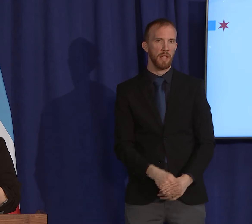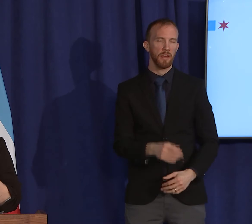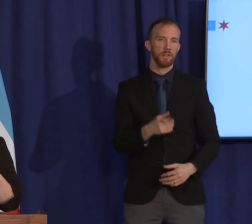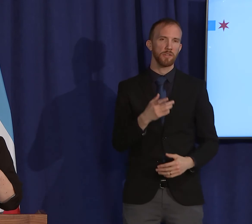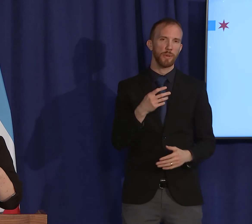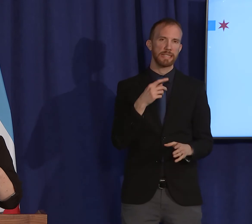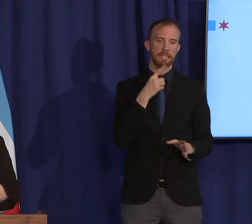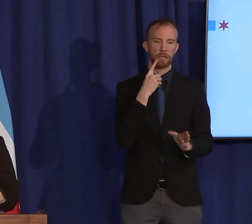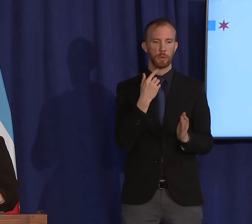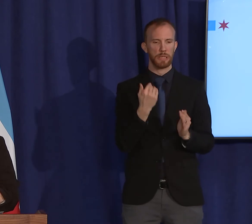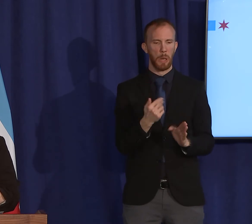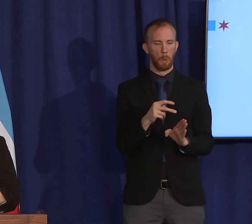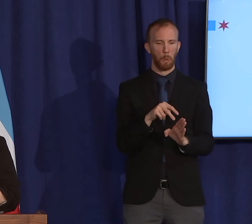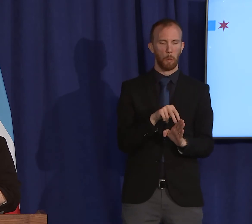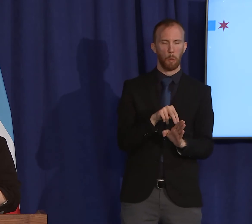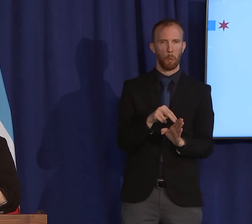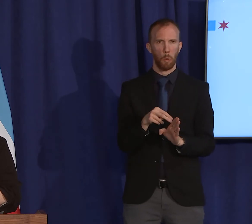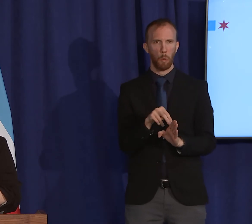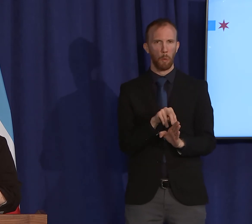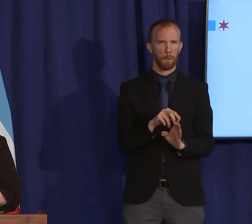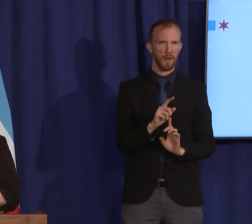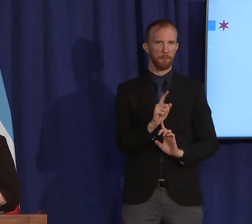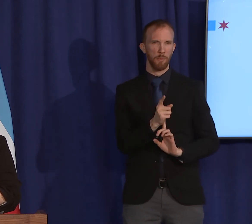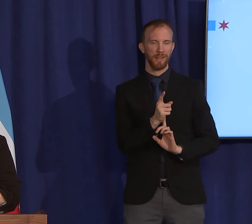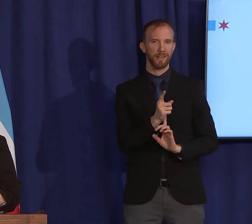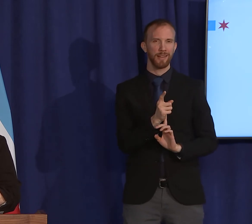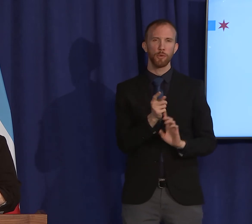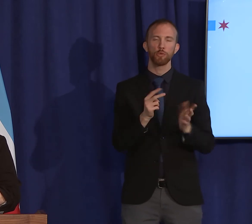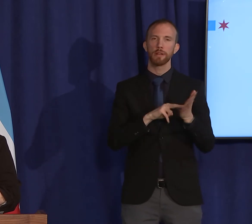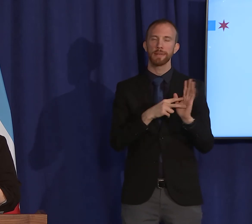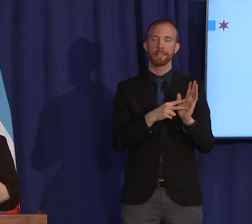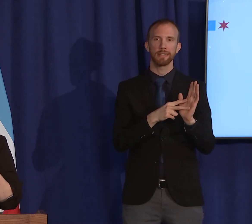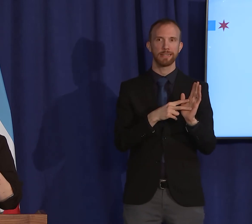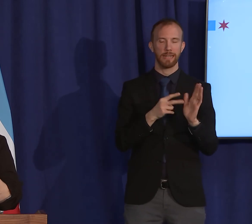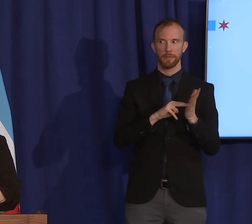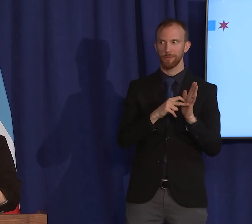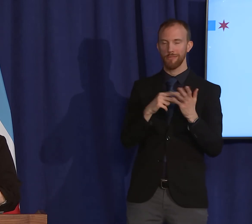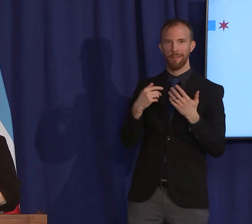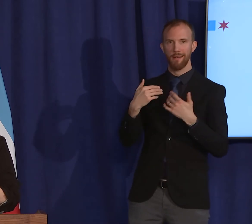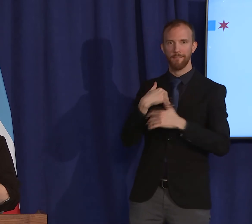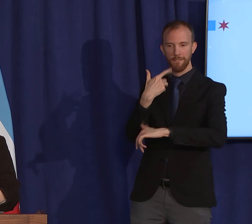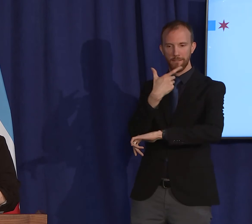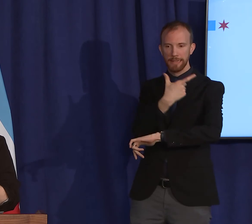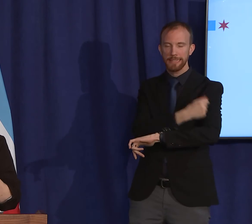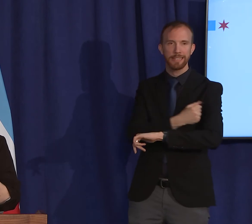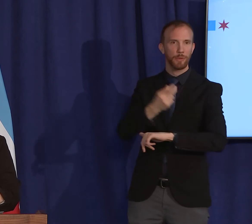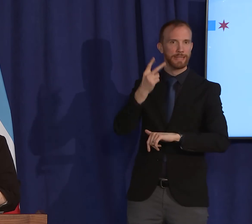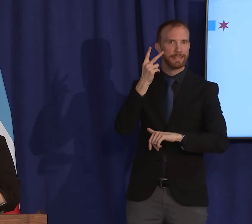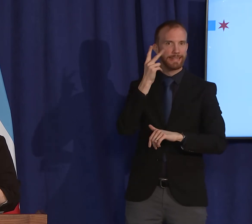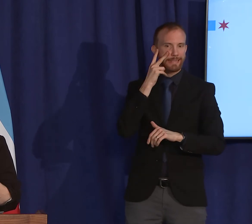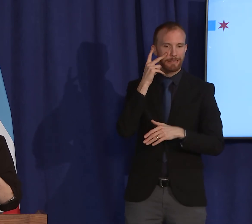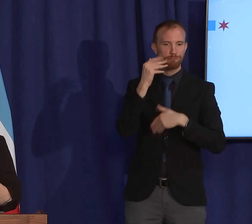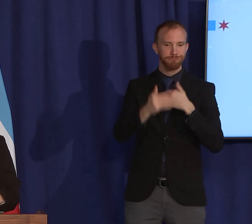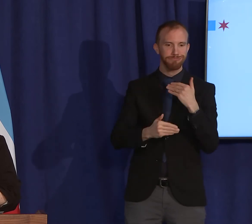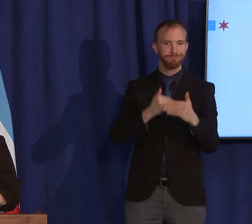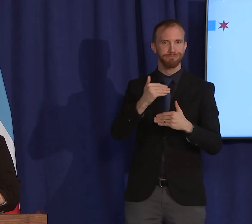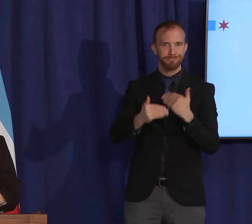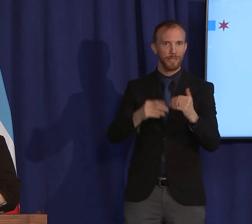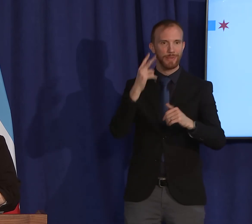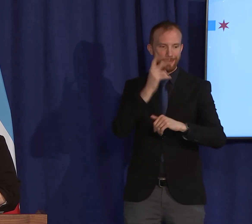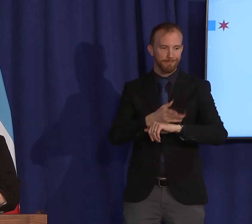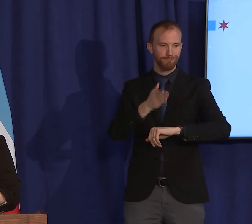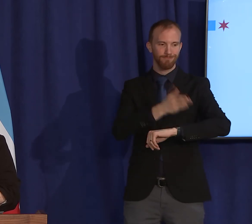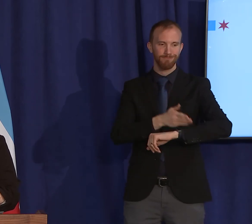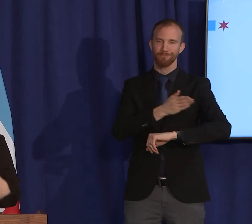is that, boy, it's such a moment of hope from a vaccine perspective. We're making great progress here in Chicago, across Illinois, across